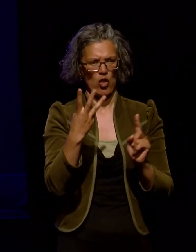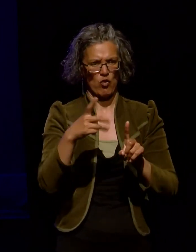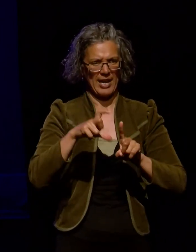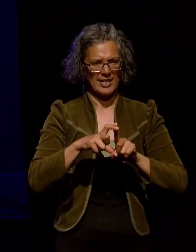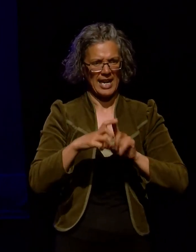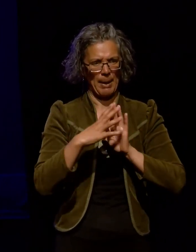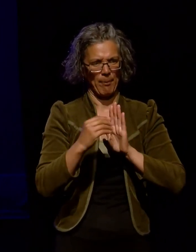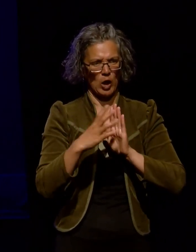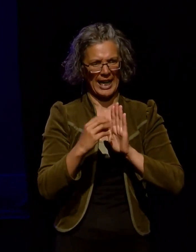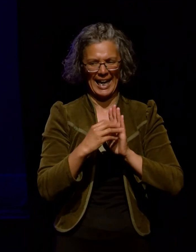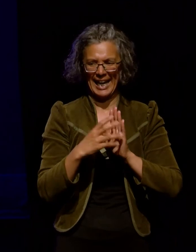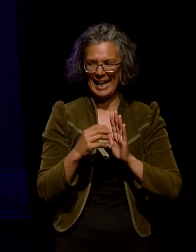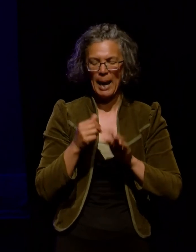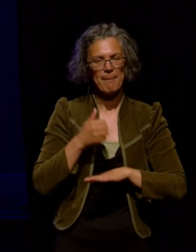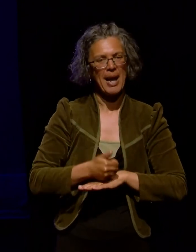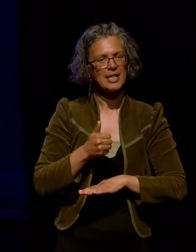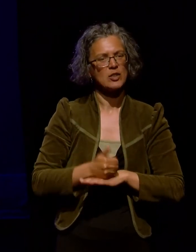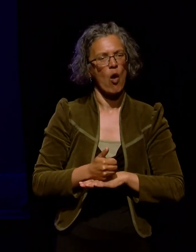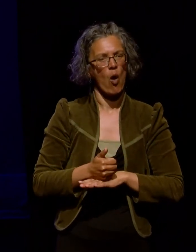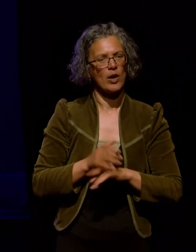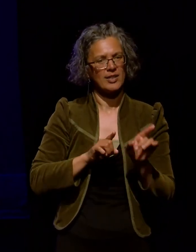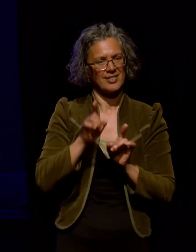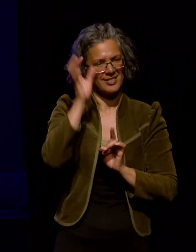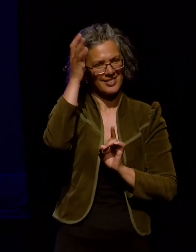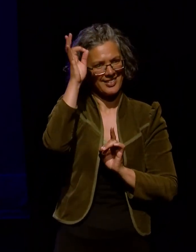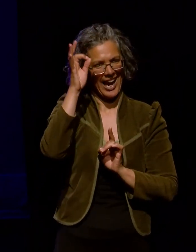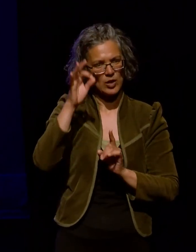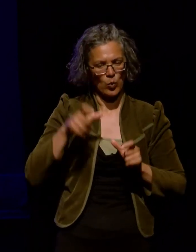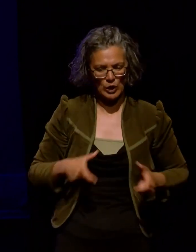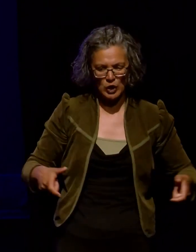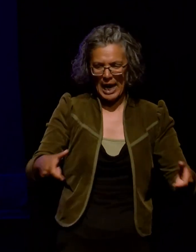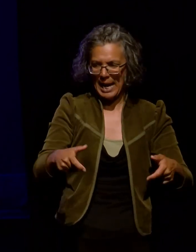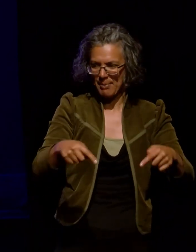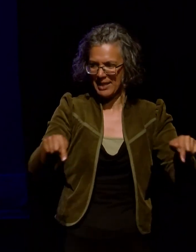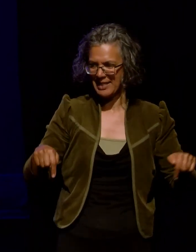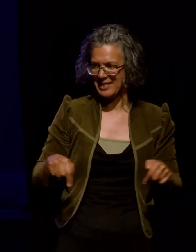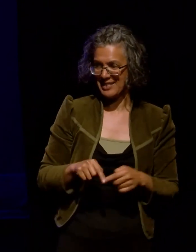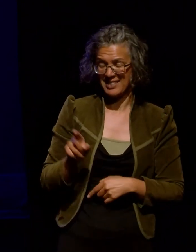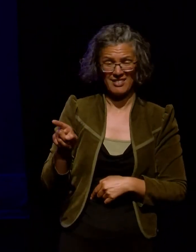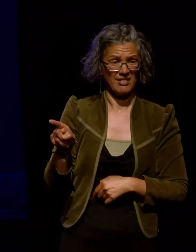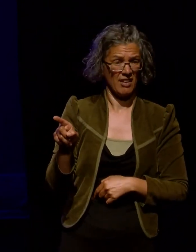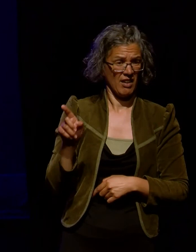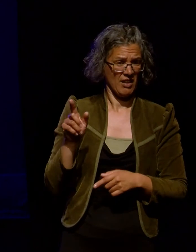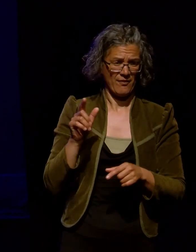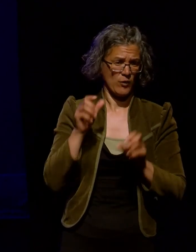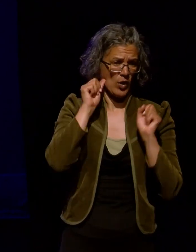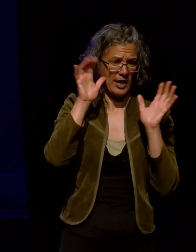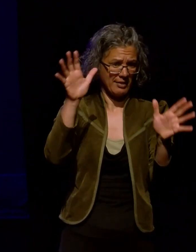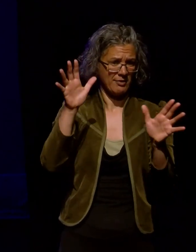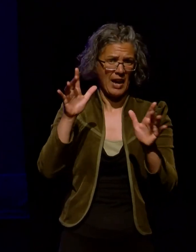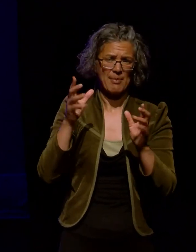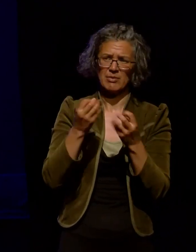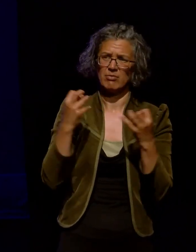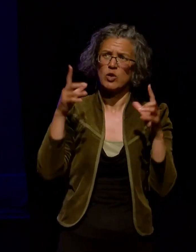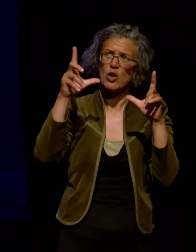based on the Municipal Chambers in the Octagon. It's a very iconic and often photographed heritage building in the Octagon. And